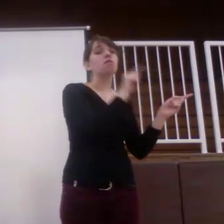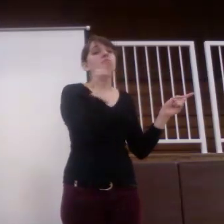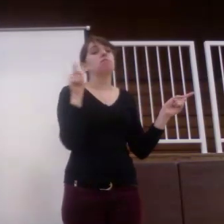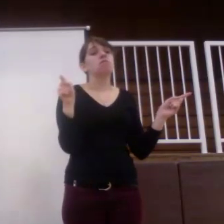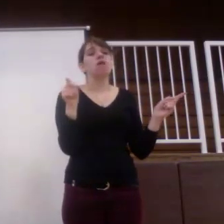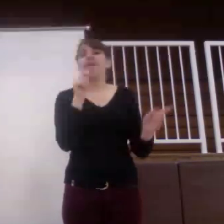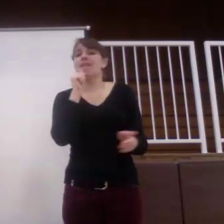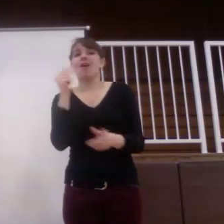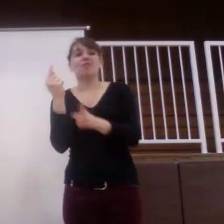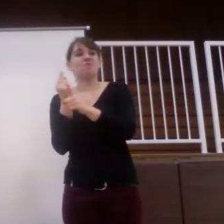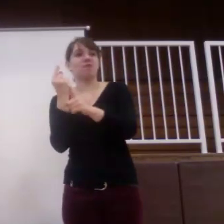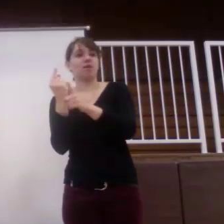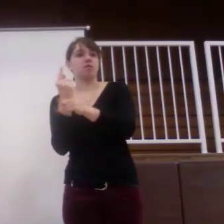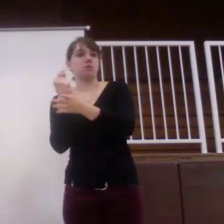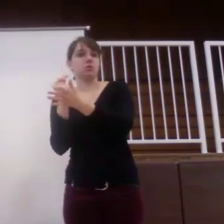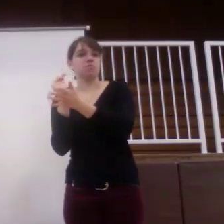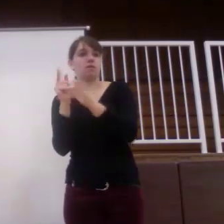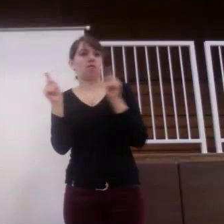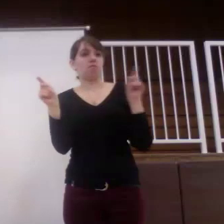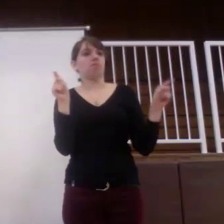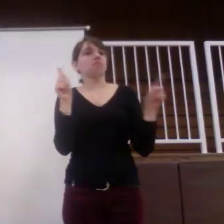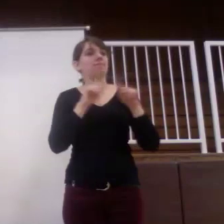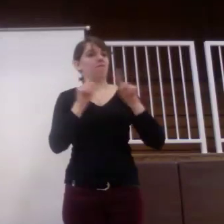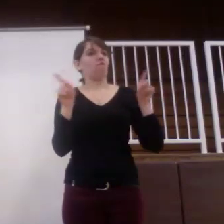are extraordinary means.